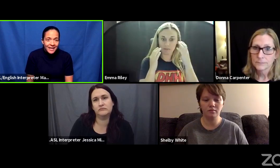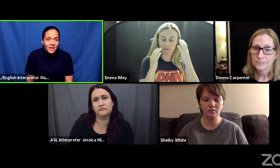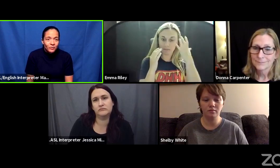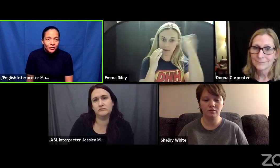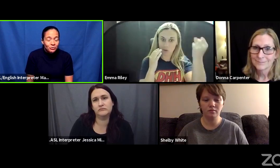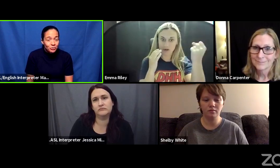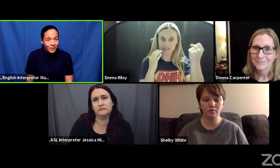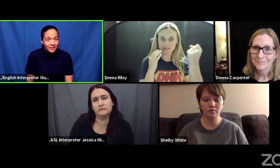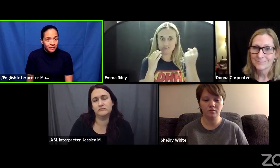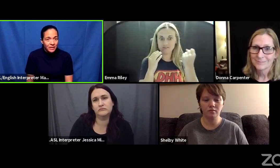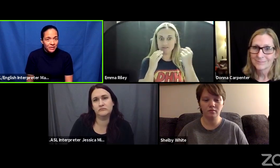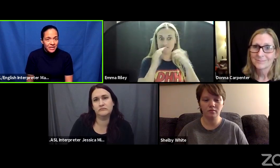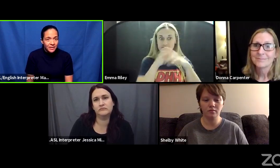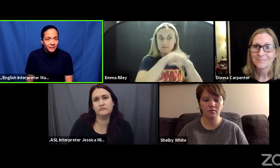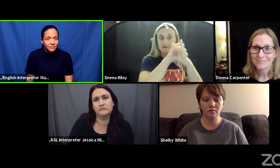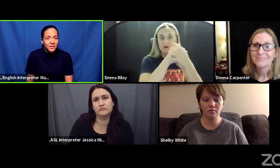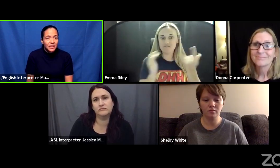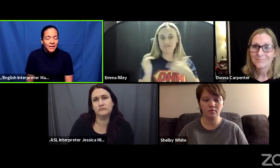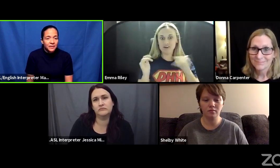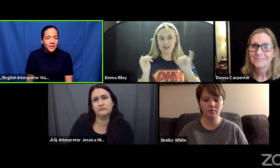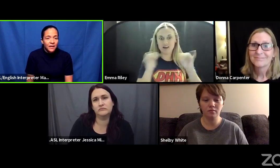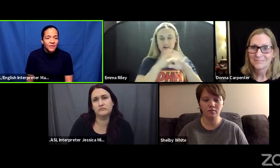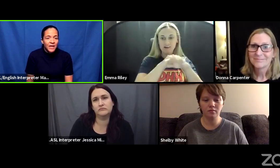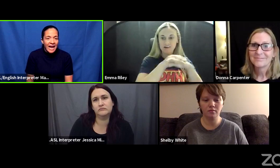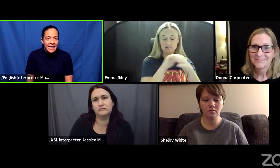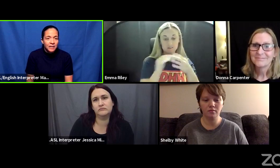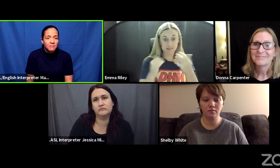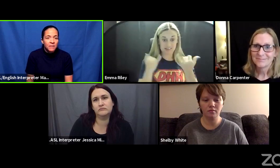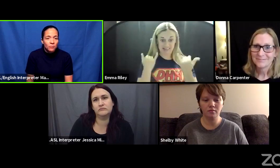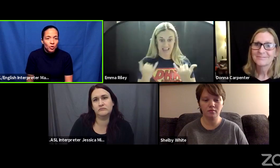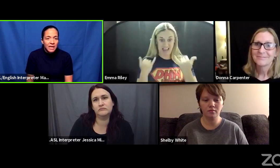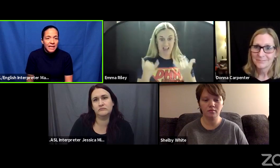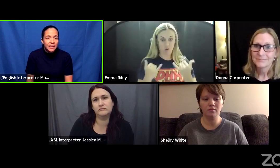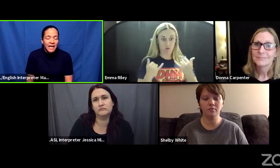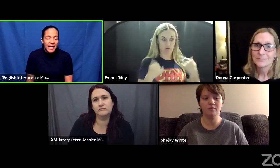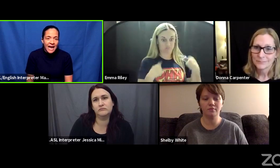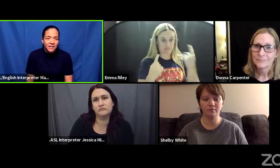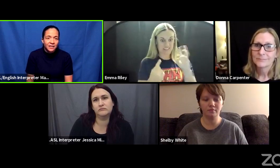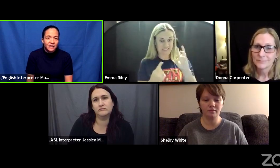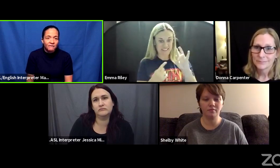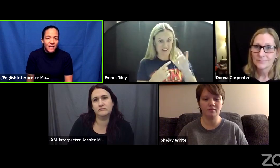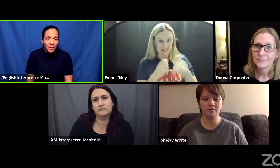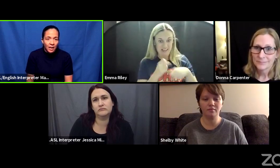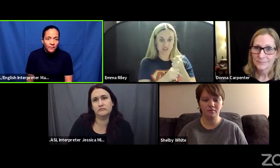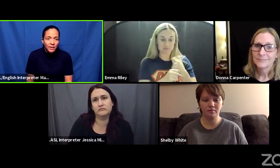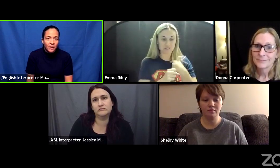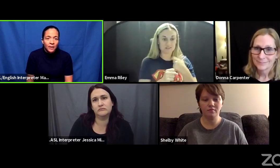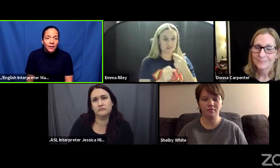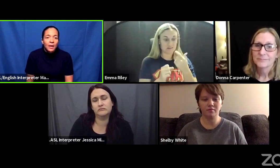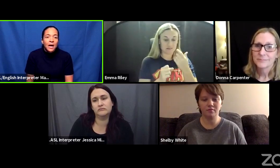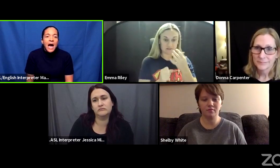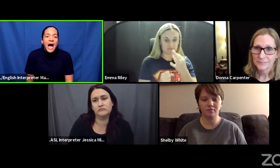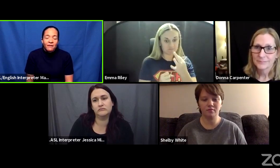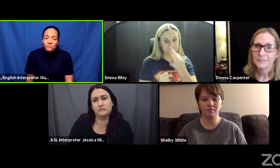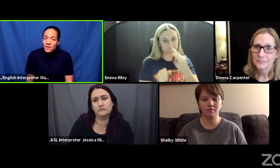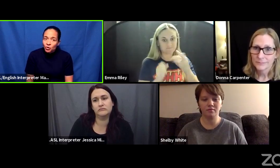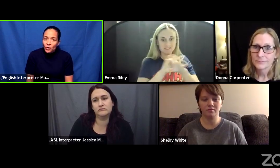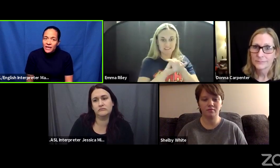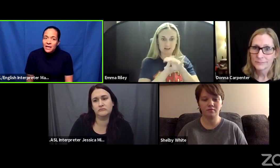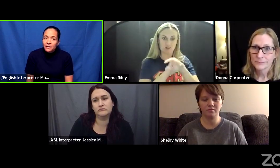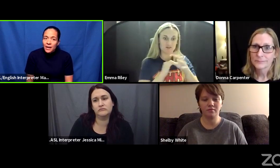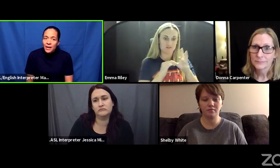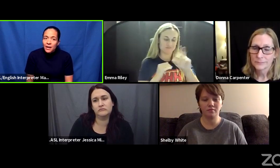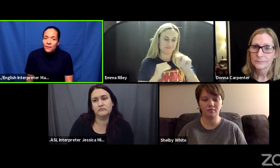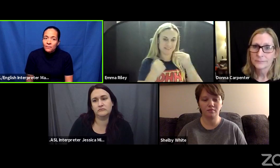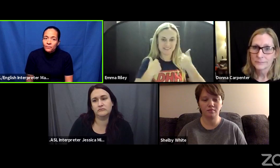started that, it was a new experience because of the hand memory that I had to develop. I've been